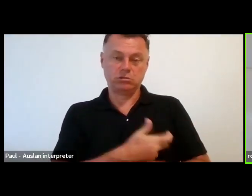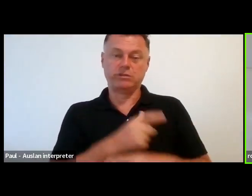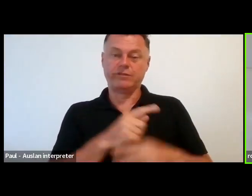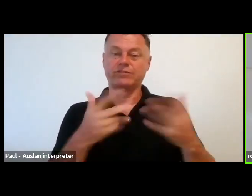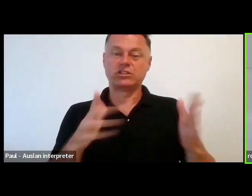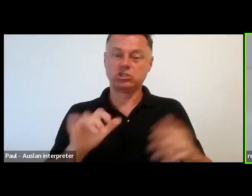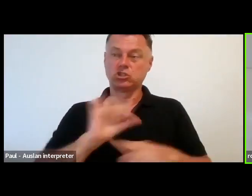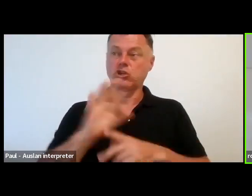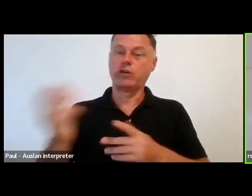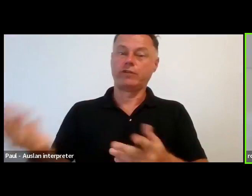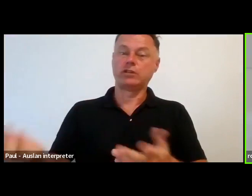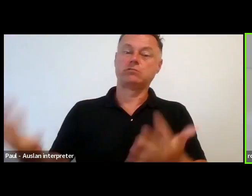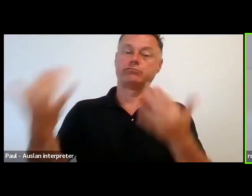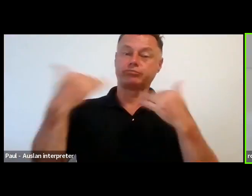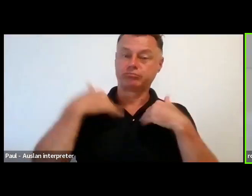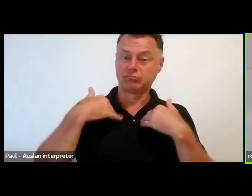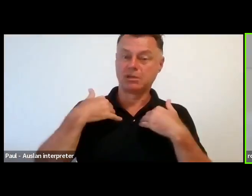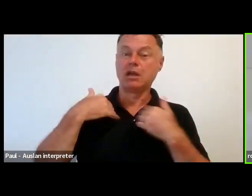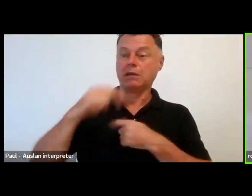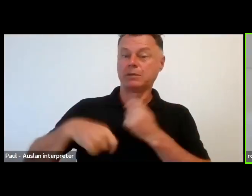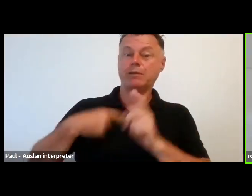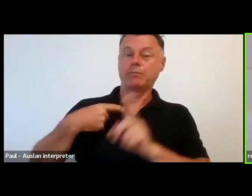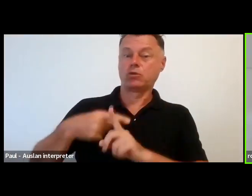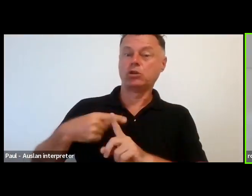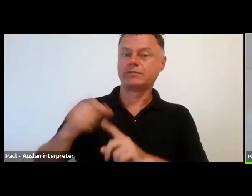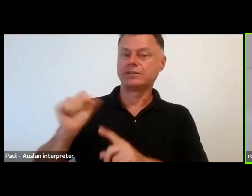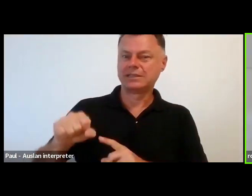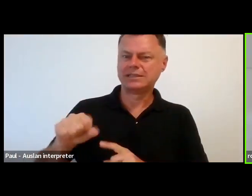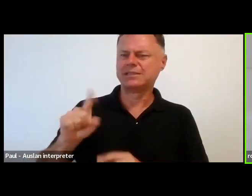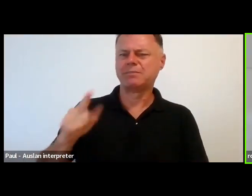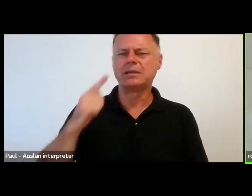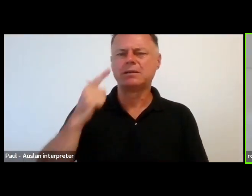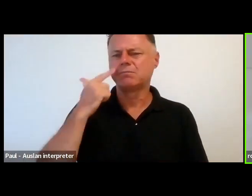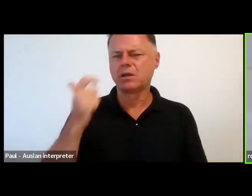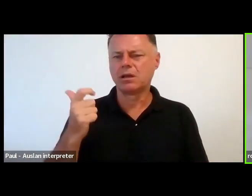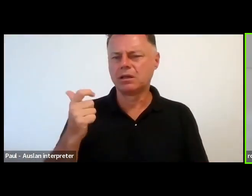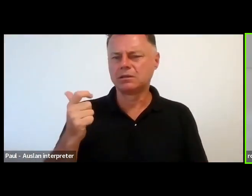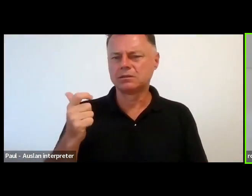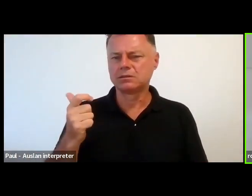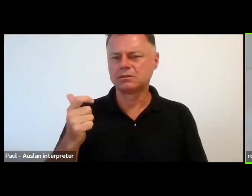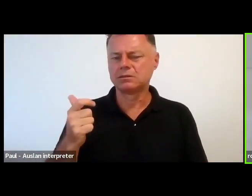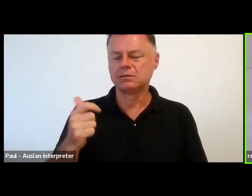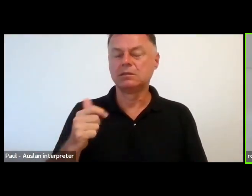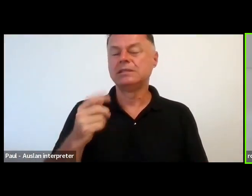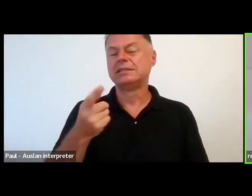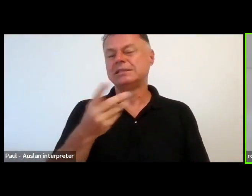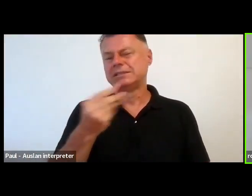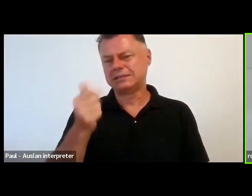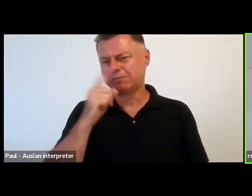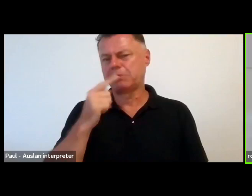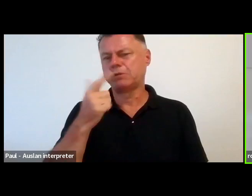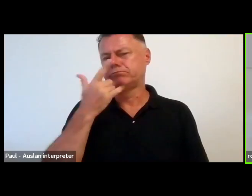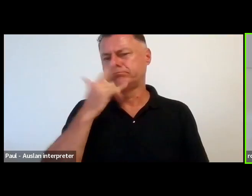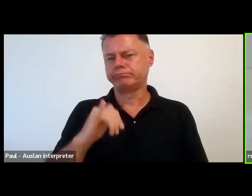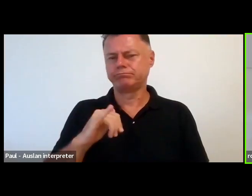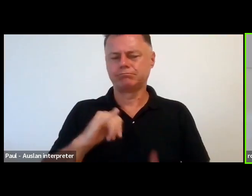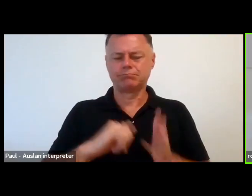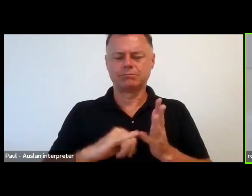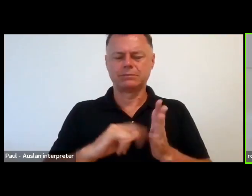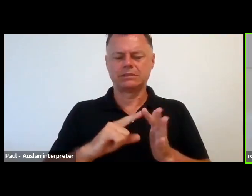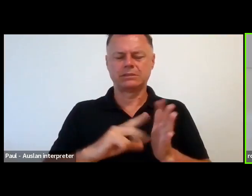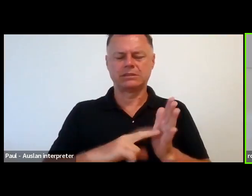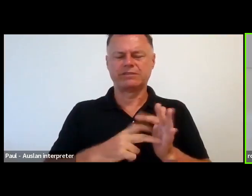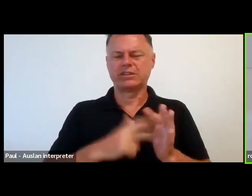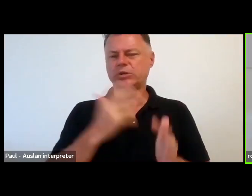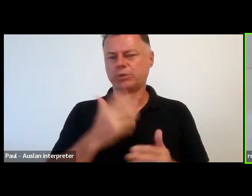doesn't discount the fact that you could have more severe symptoms, but we are certainly encouraged, particularly